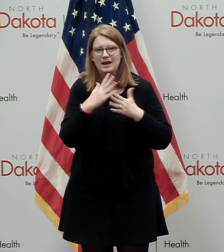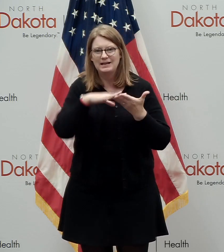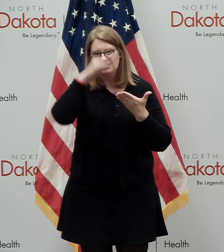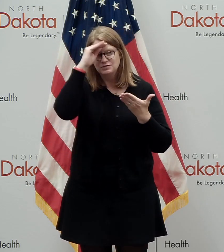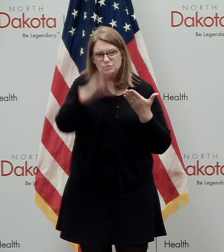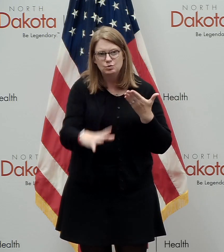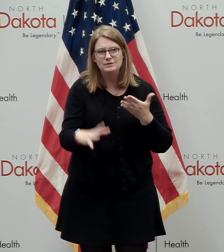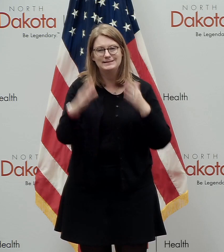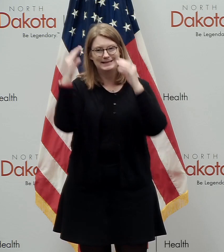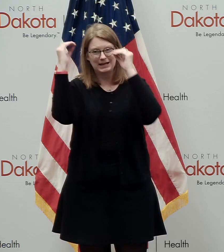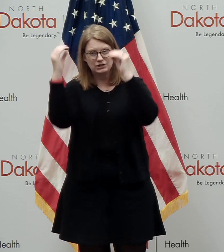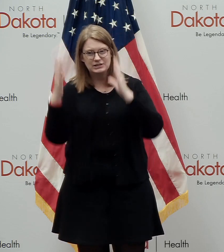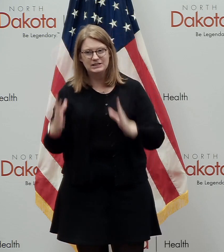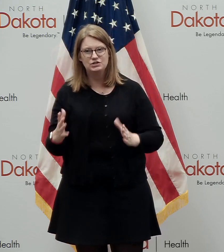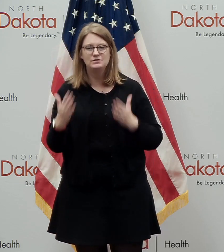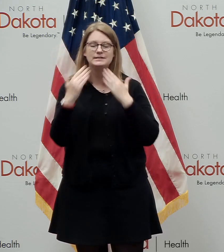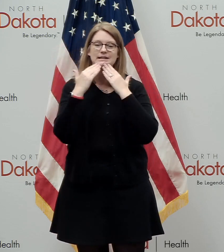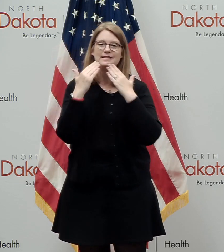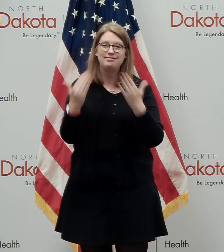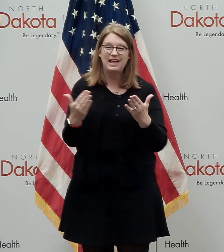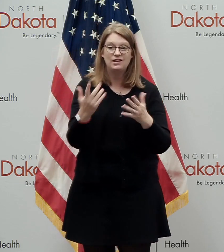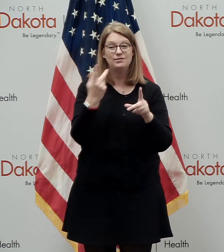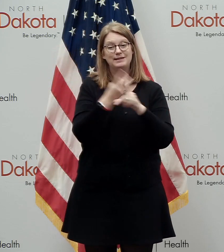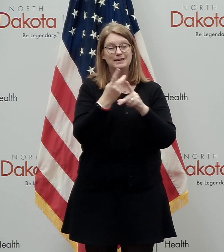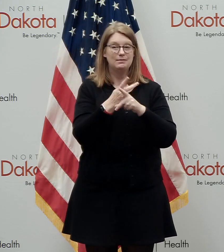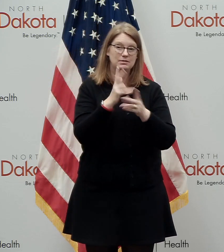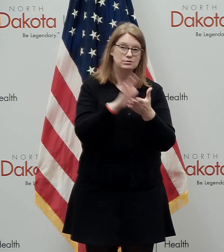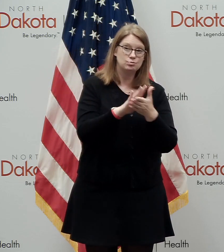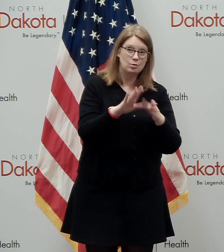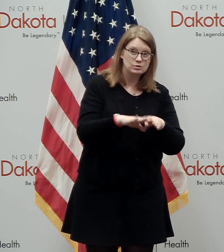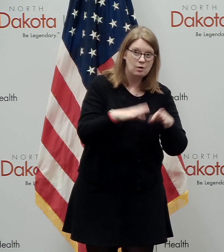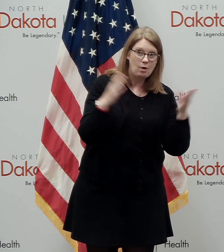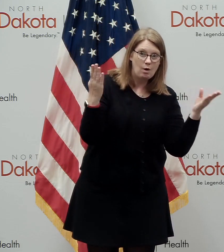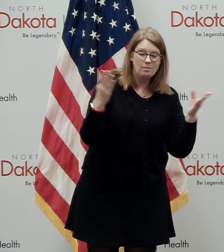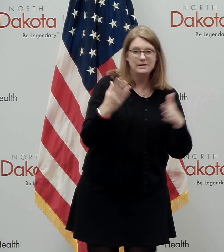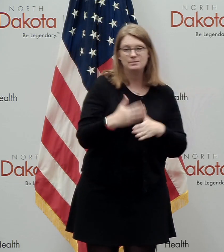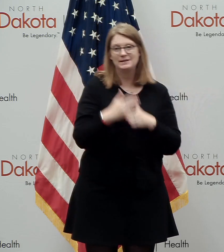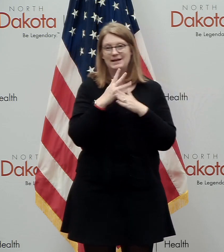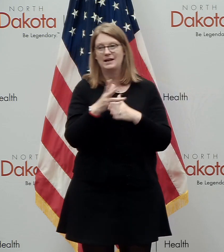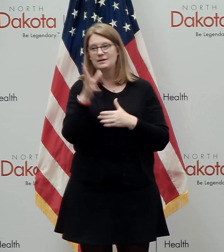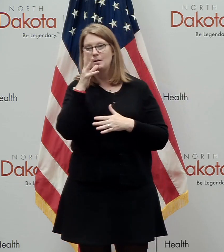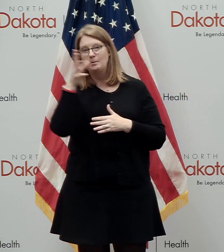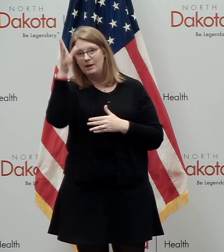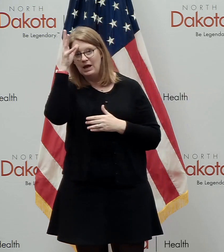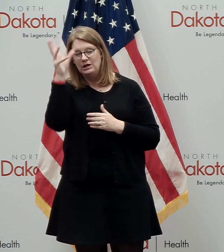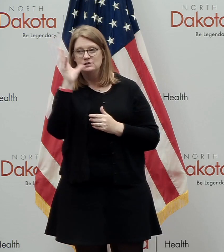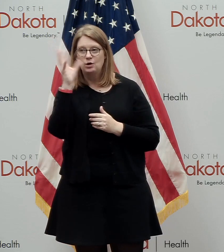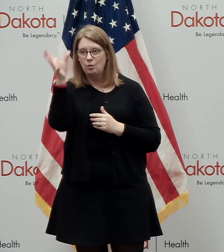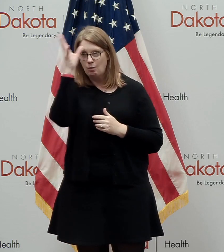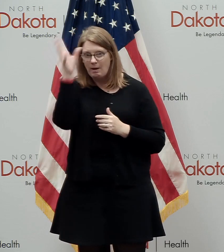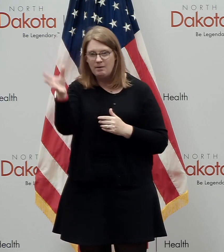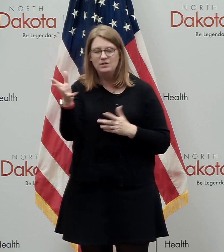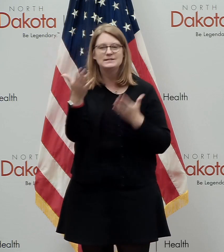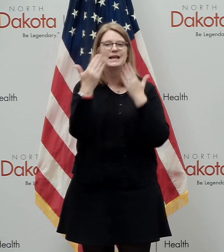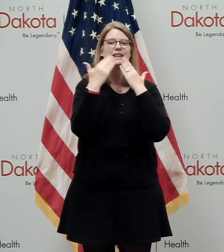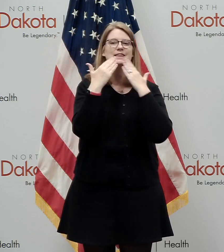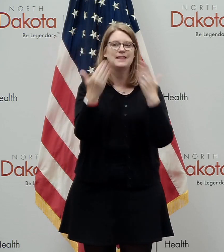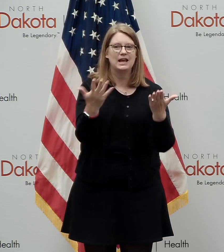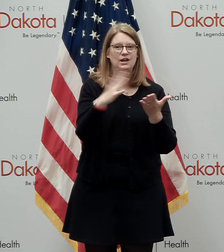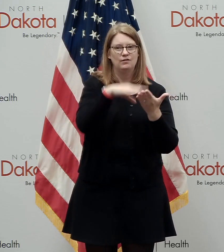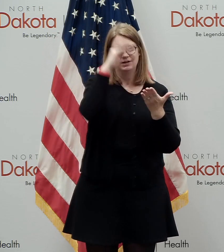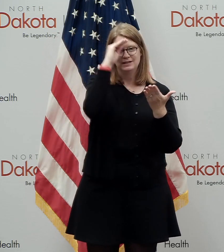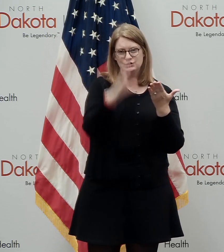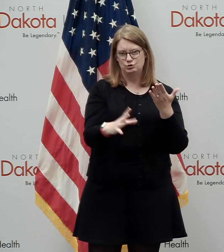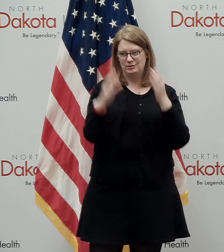our teachers, helping to keep our schools open, helping to protect your parents, your grandparents. We thank you all, the students and